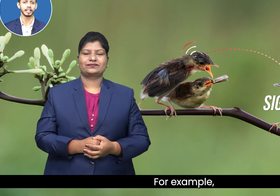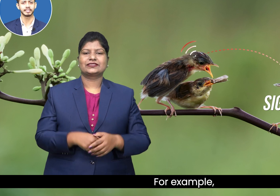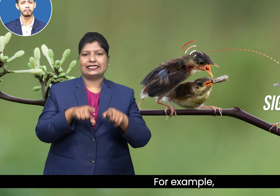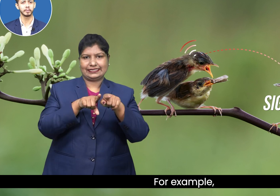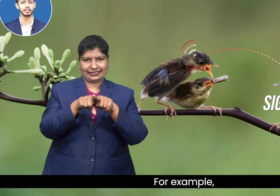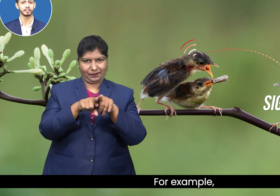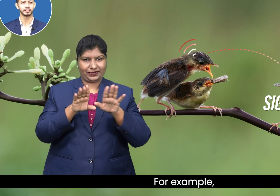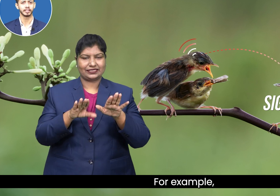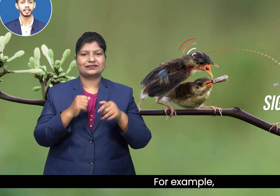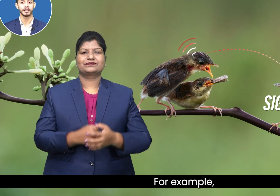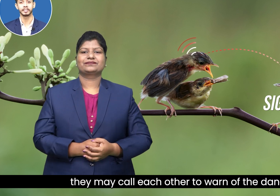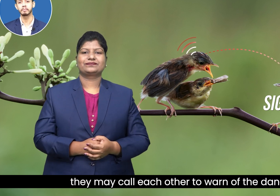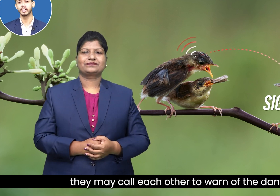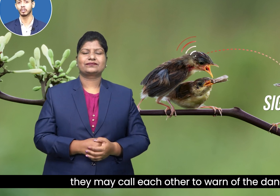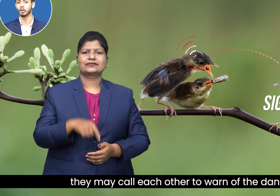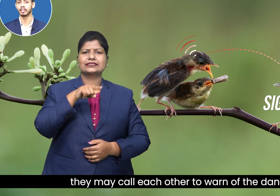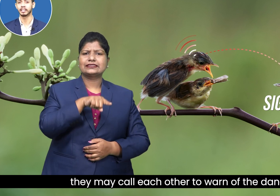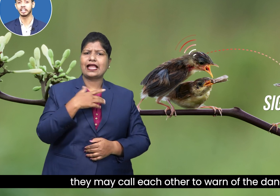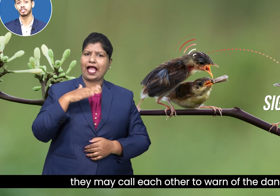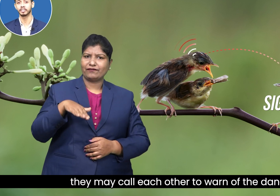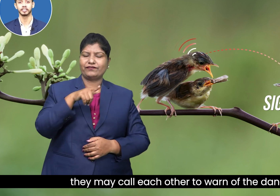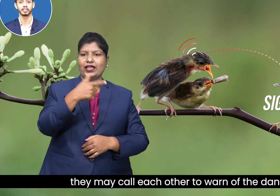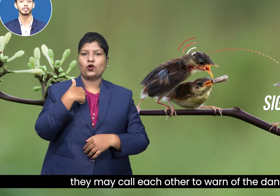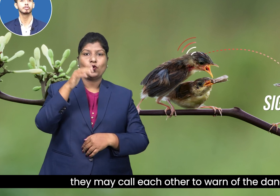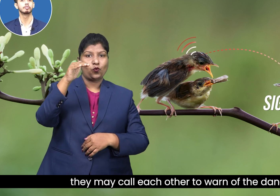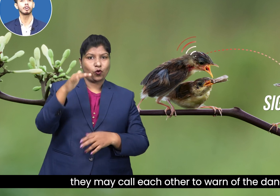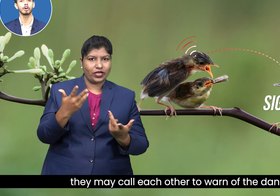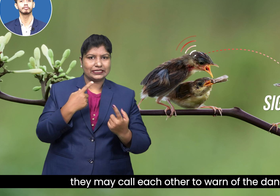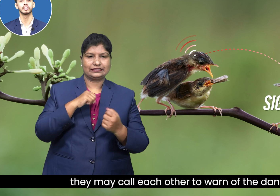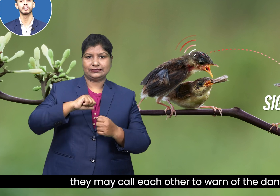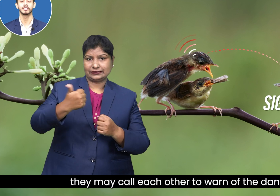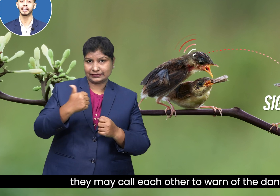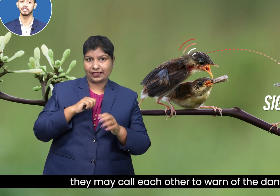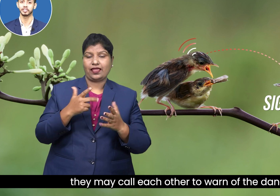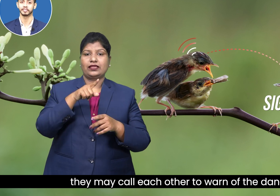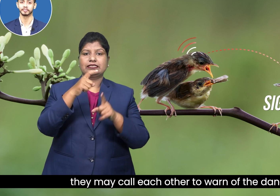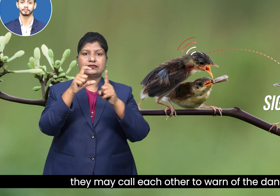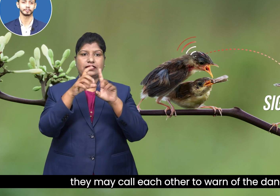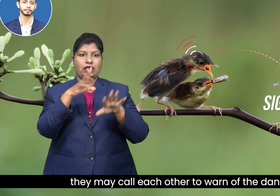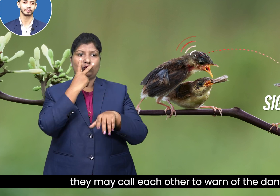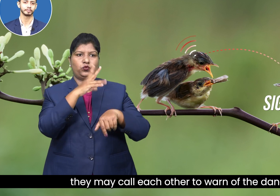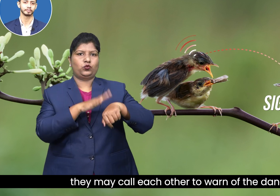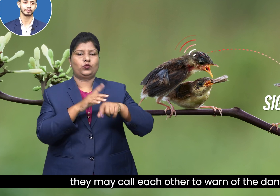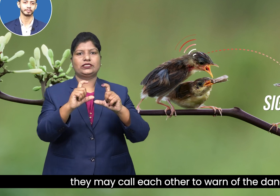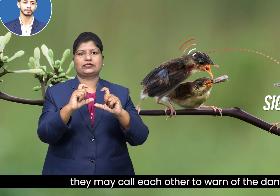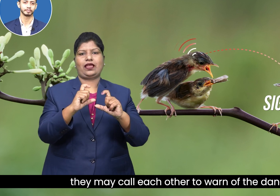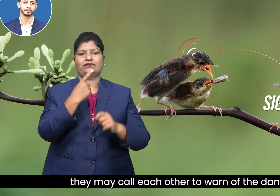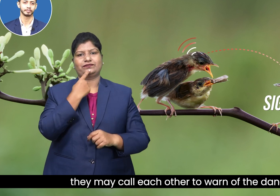For example, they may call each other to warn of the danger.